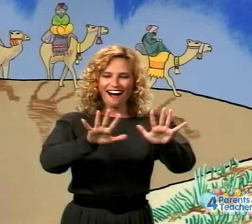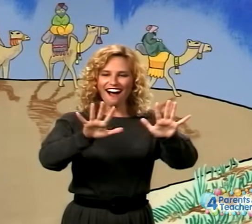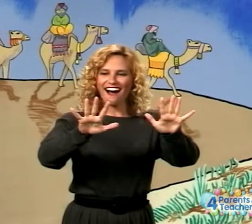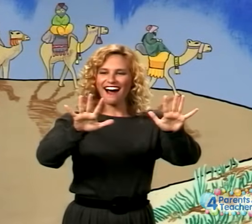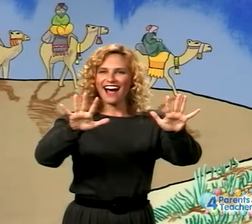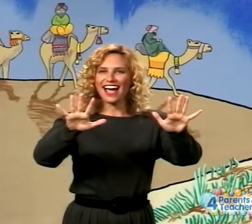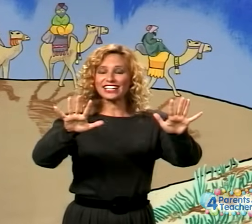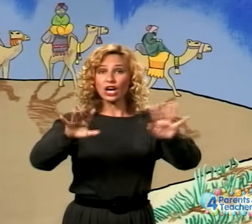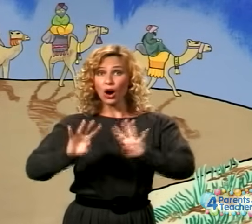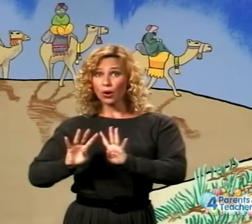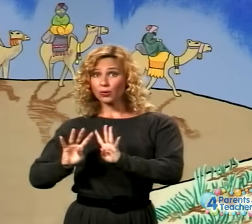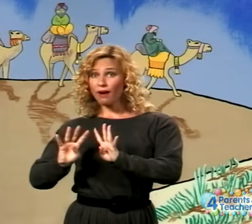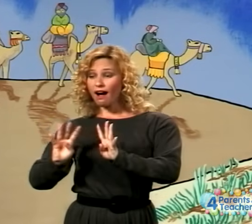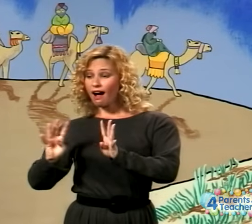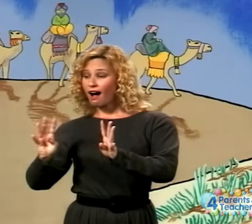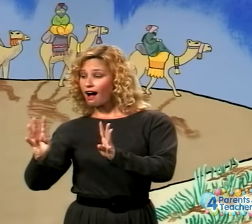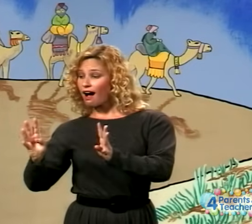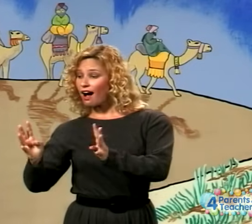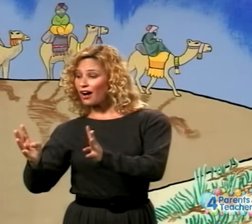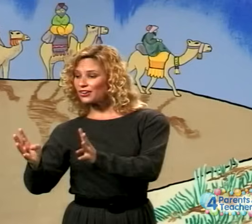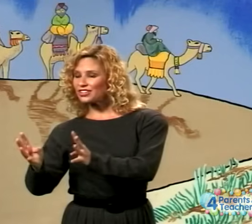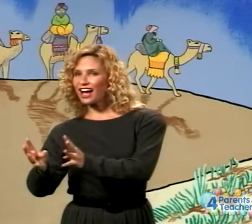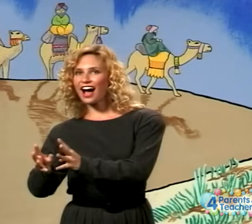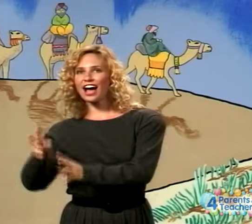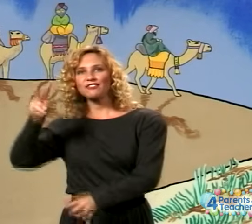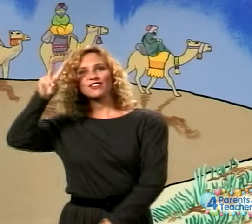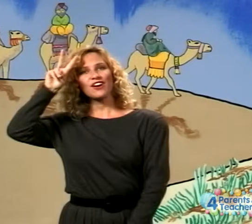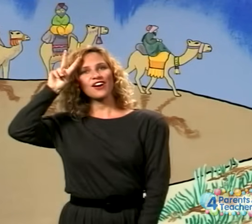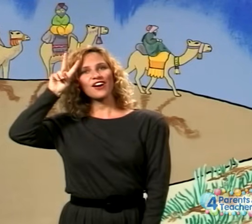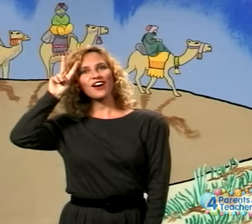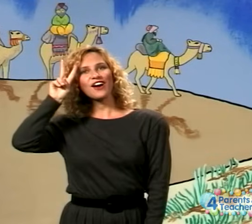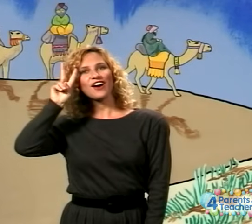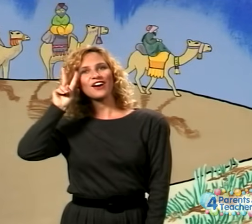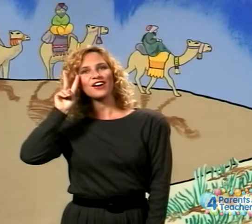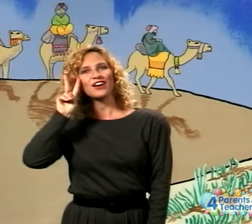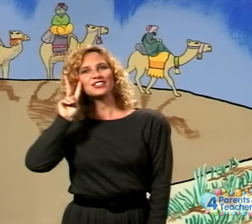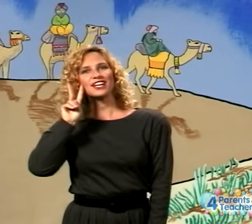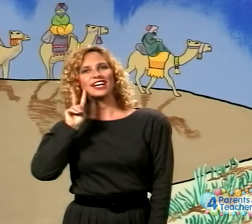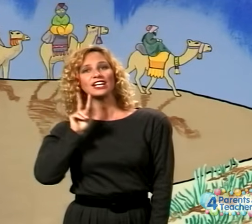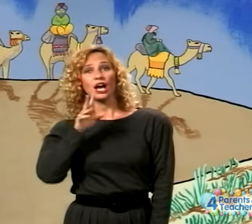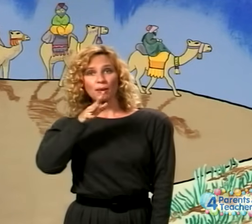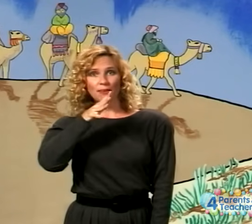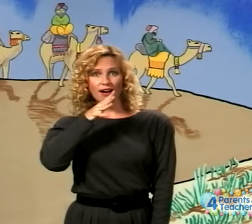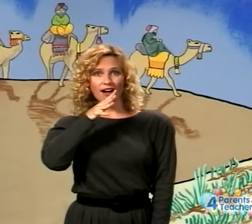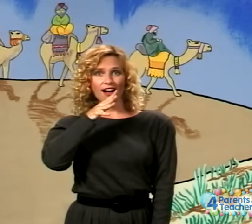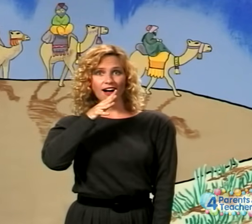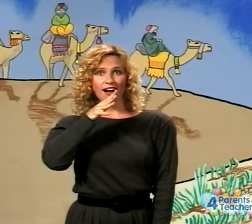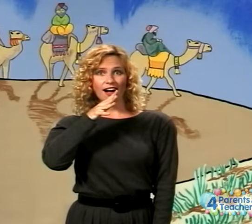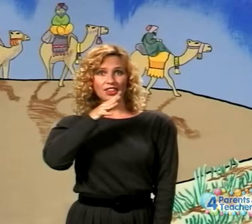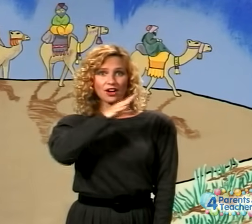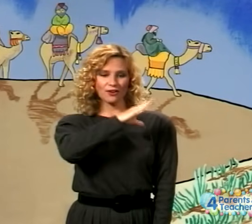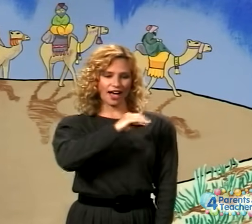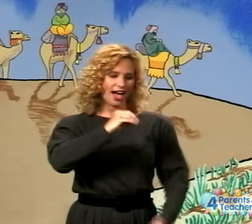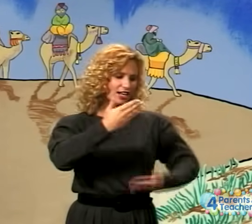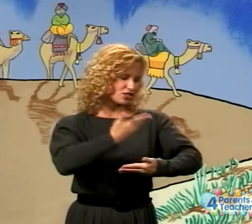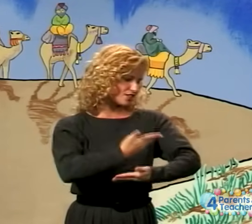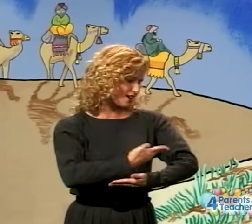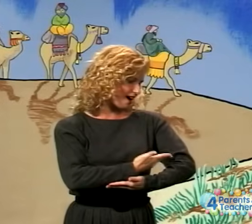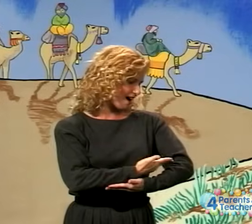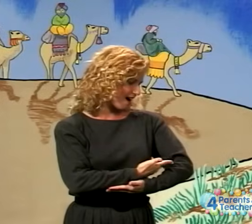Round yon virgin, mother and child